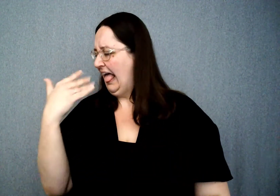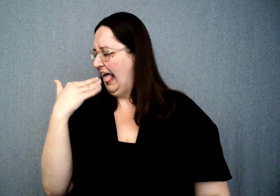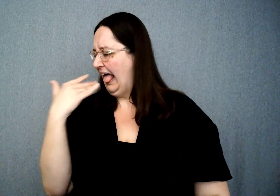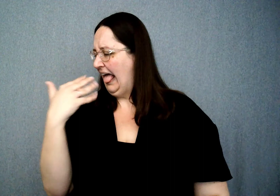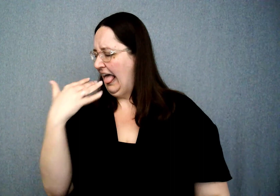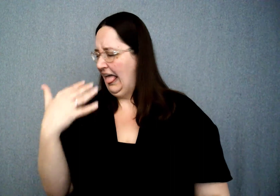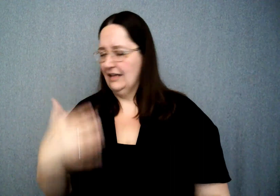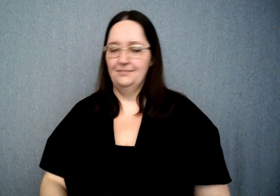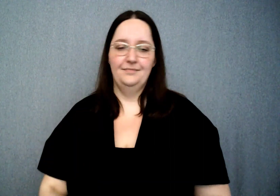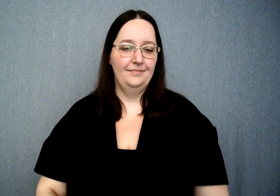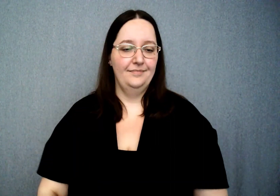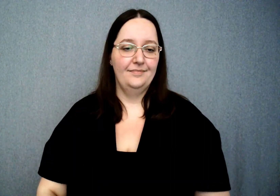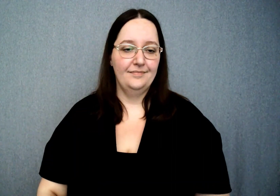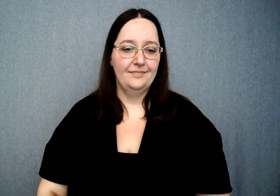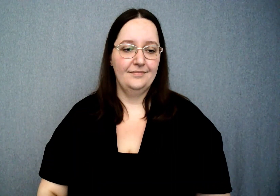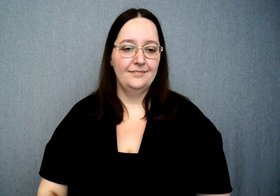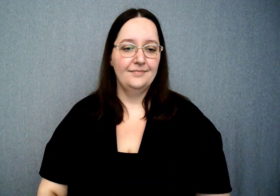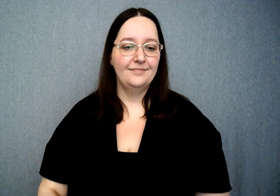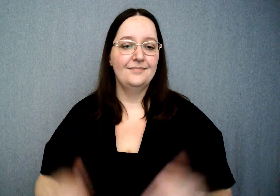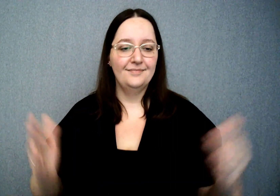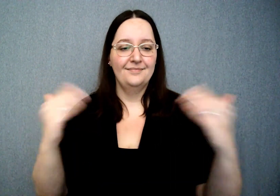but I see it more often with your fingertips facing in.